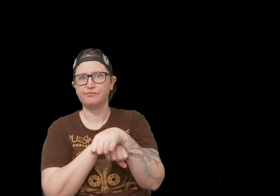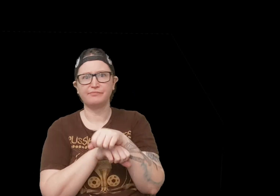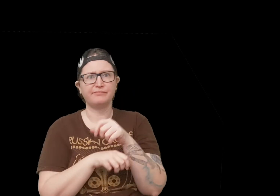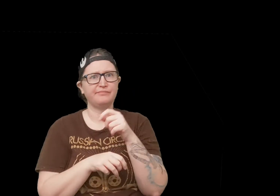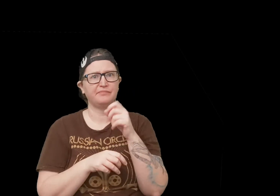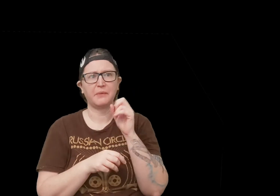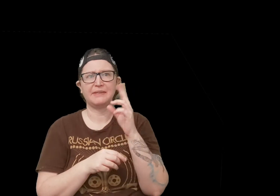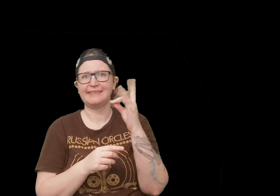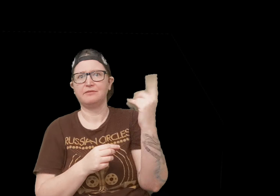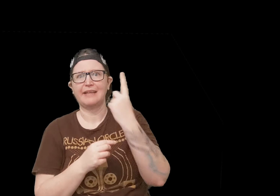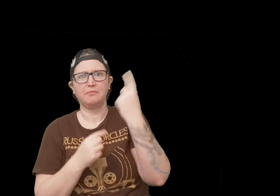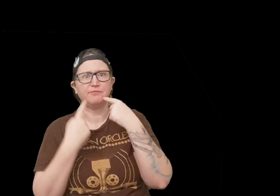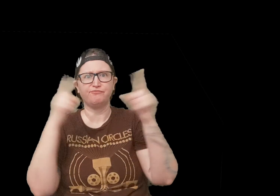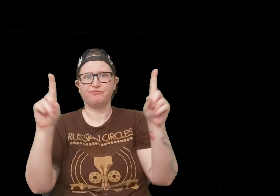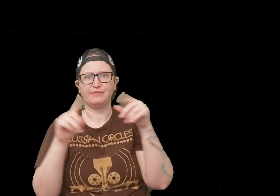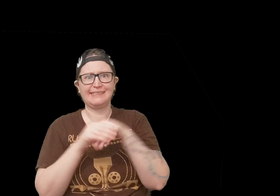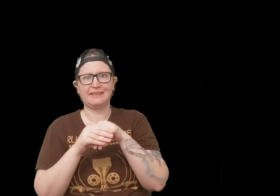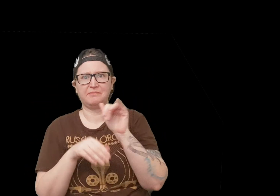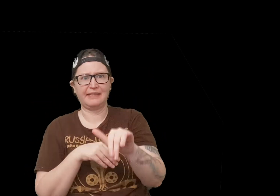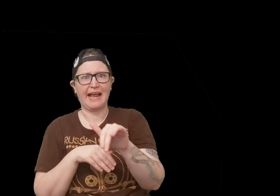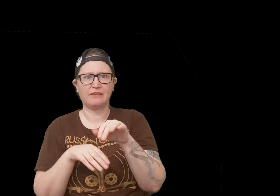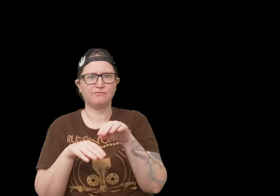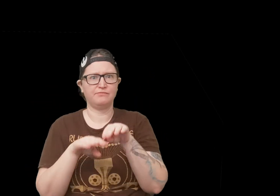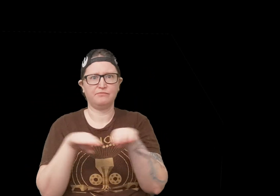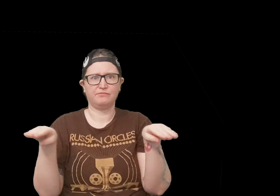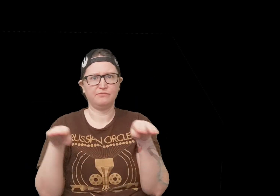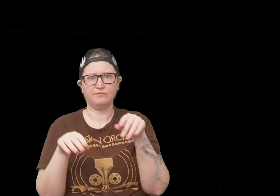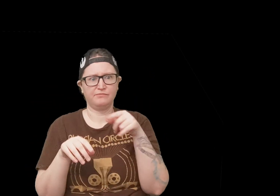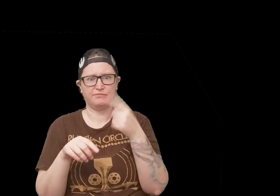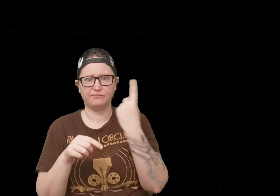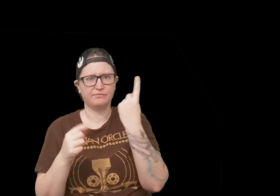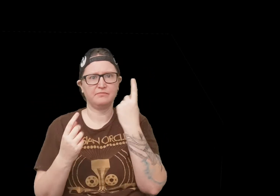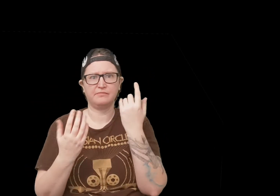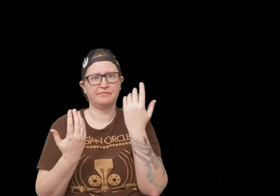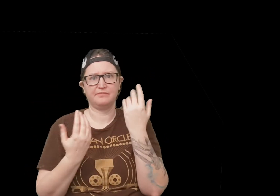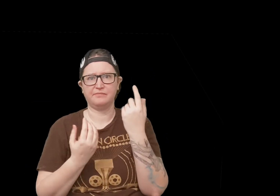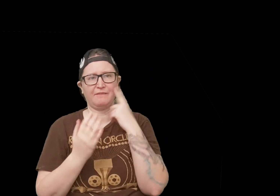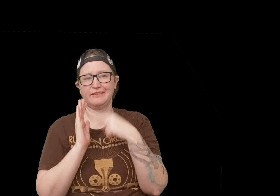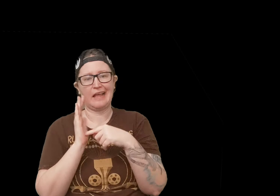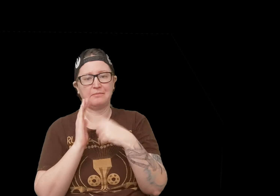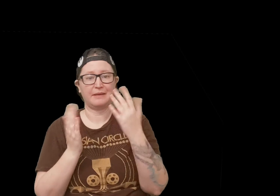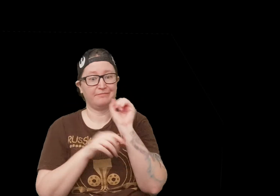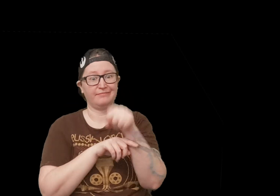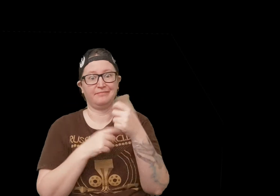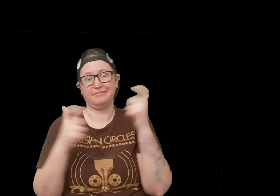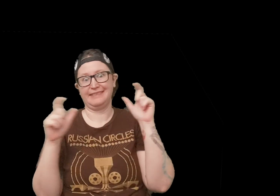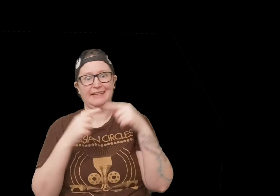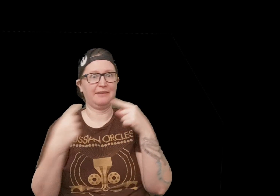If the group is able to beat something or they're successful on that level, for example, maybe